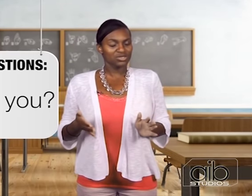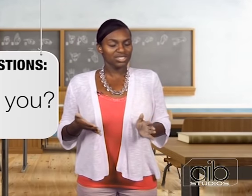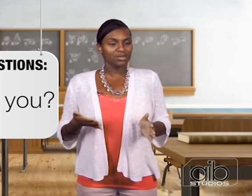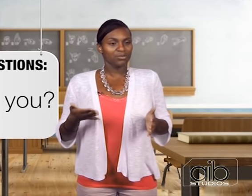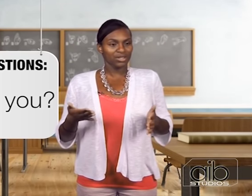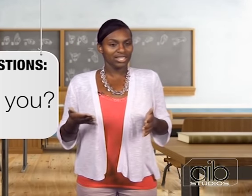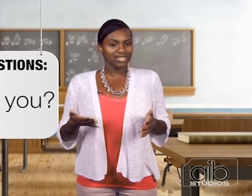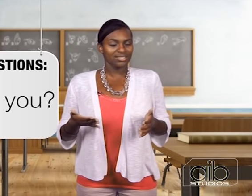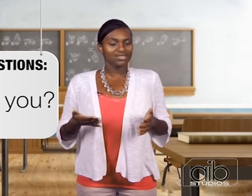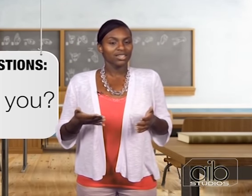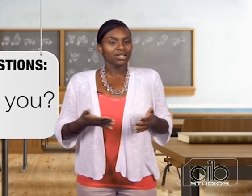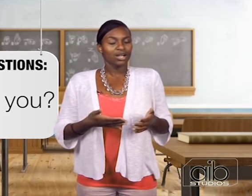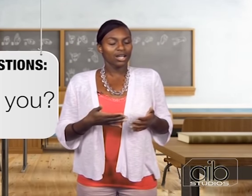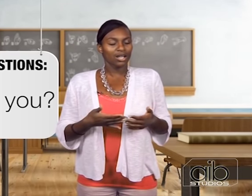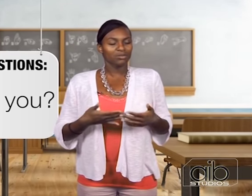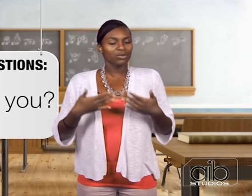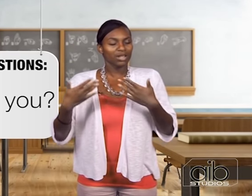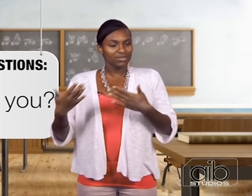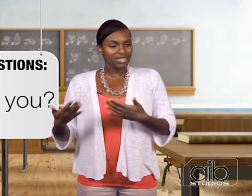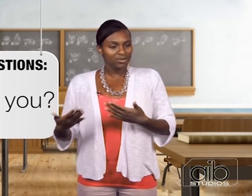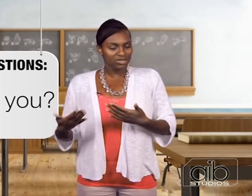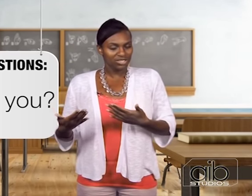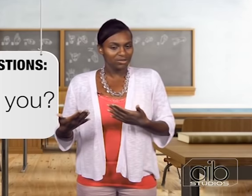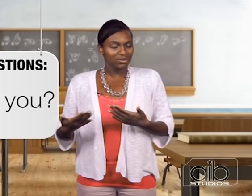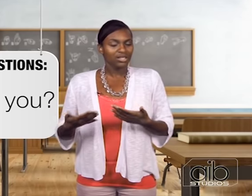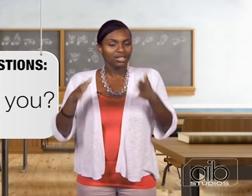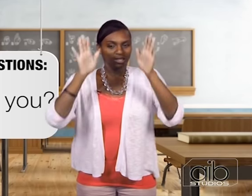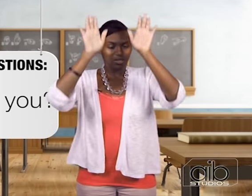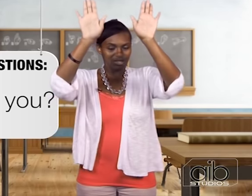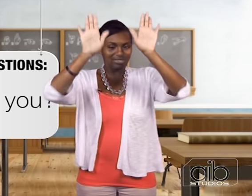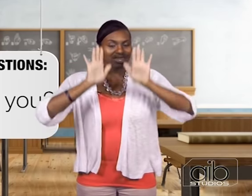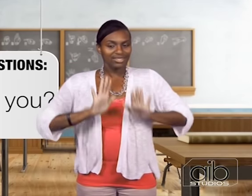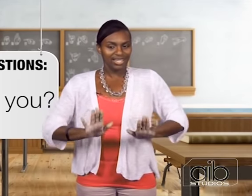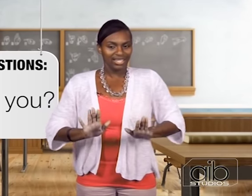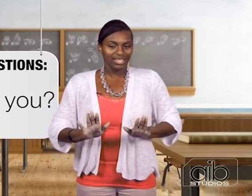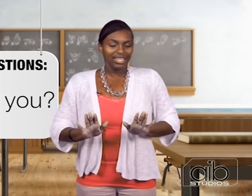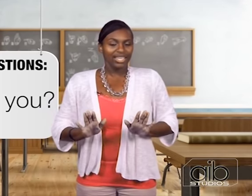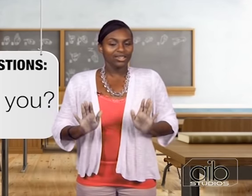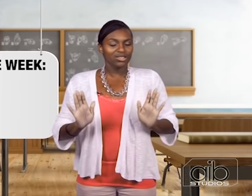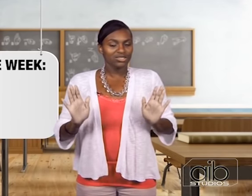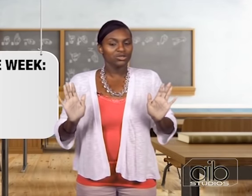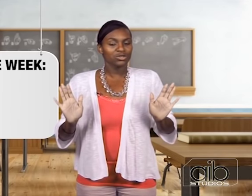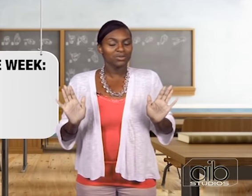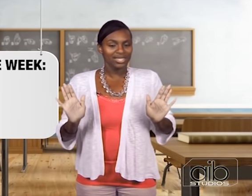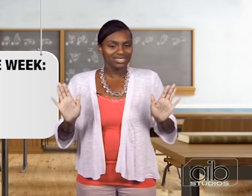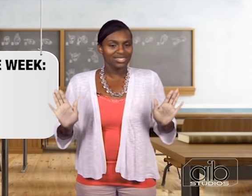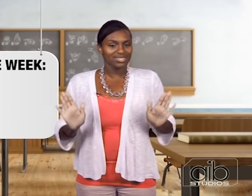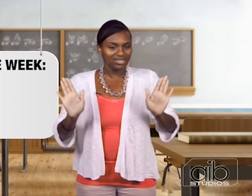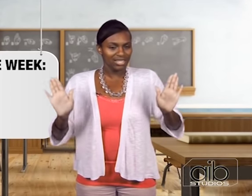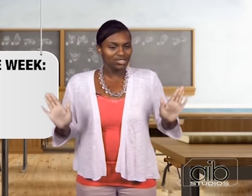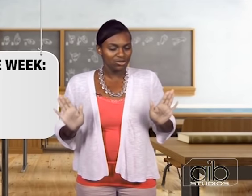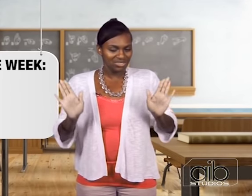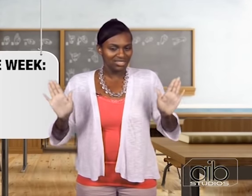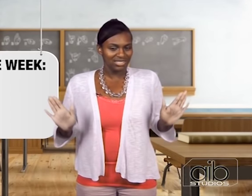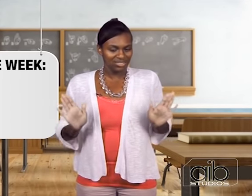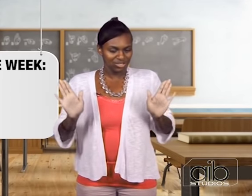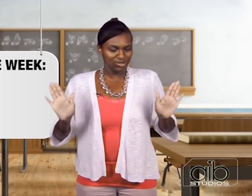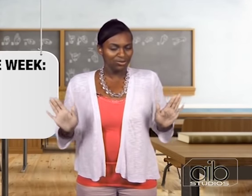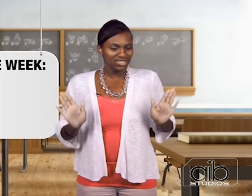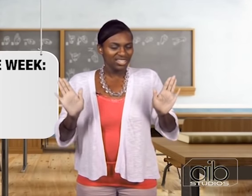usually praise whoever they worship on Sunday. And also you may see Sunday used as this too.